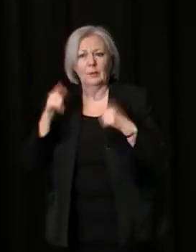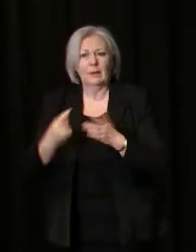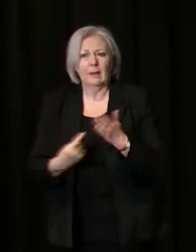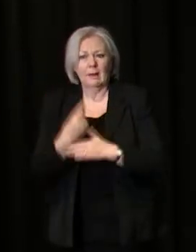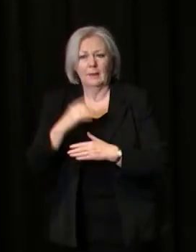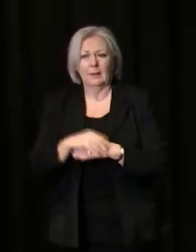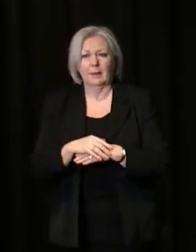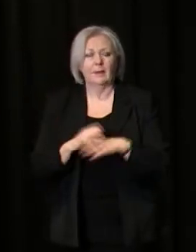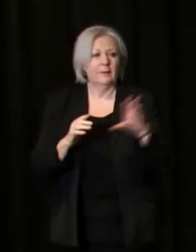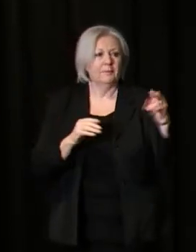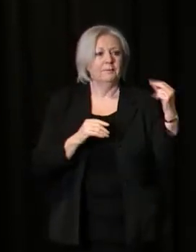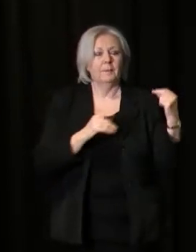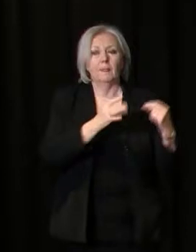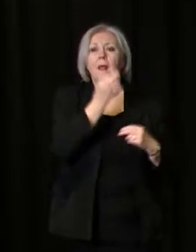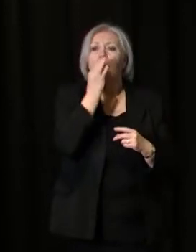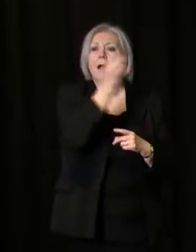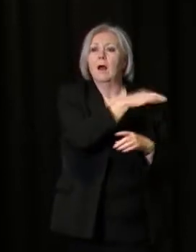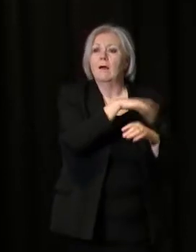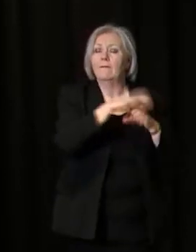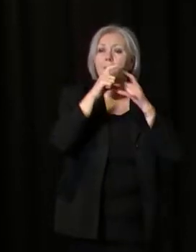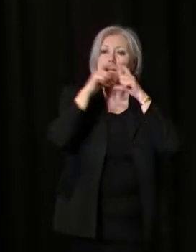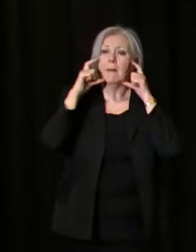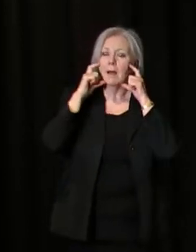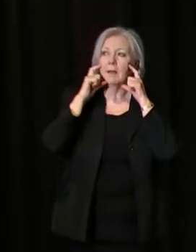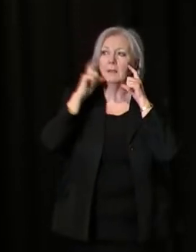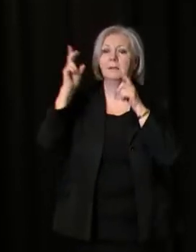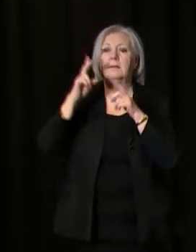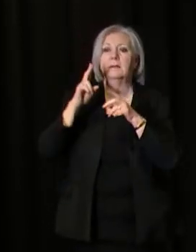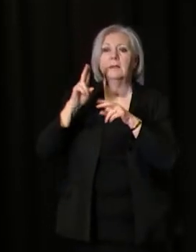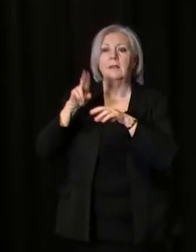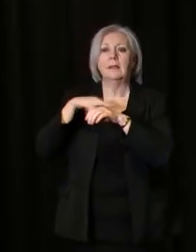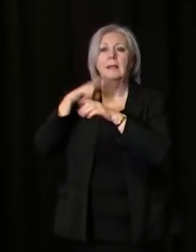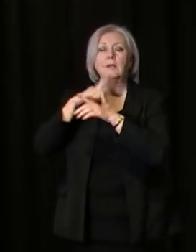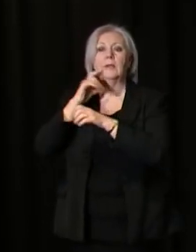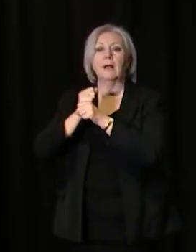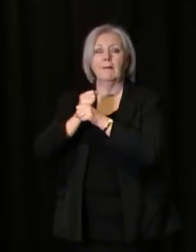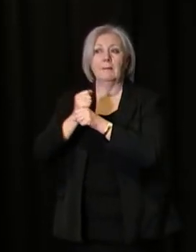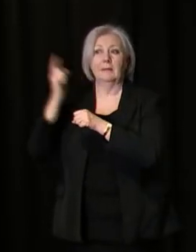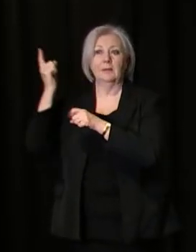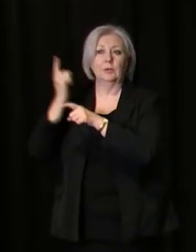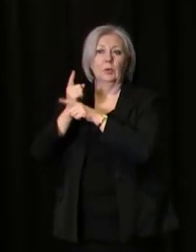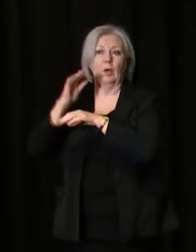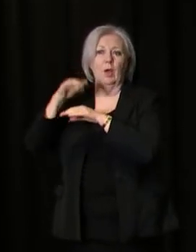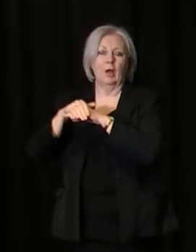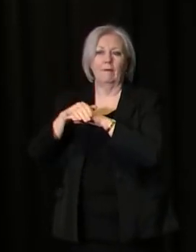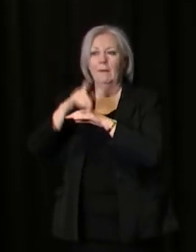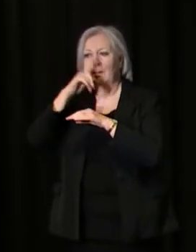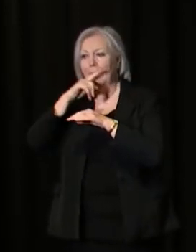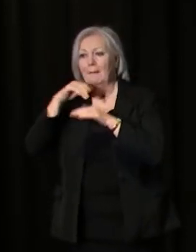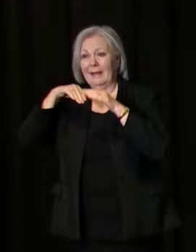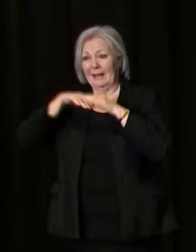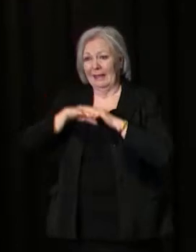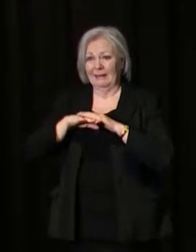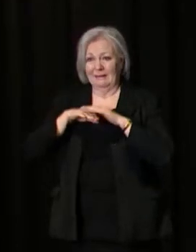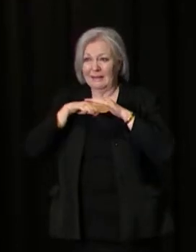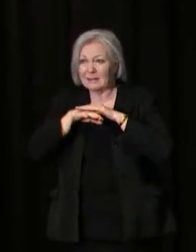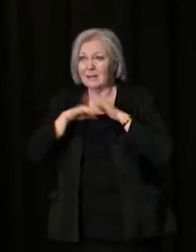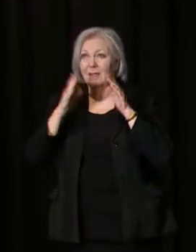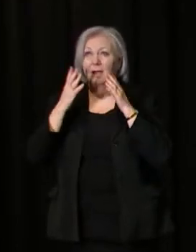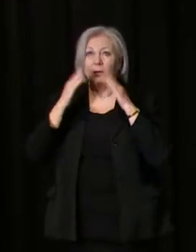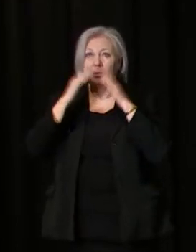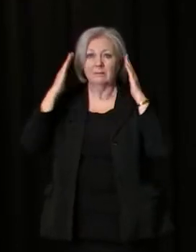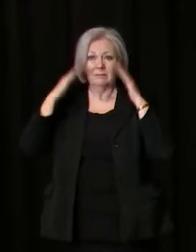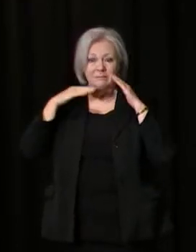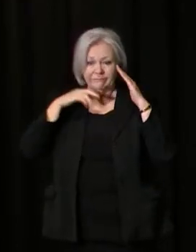second dose. And on wearing masks, the federal government has released a new ad campaign today that shows people in all kinds of settings indoors not wearing